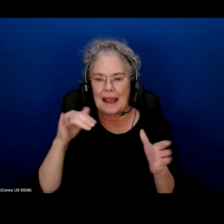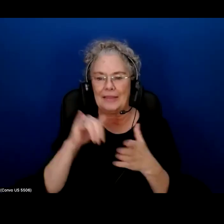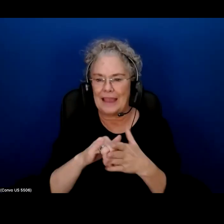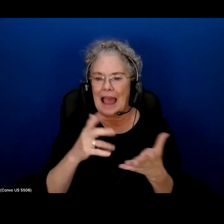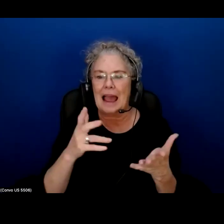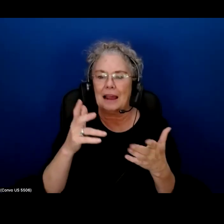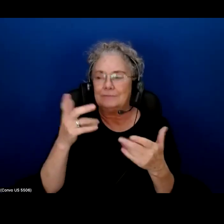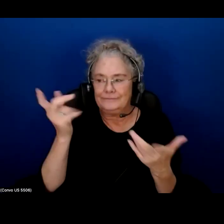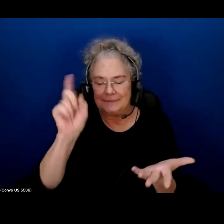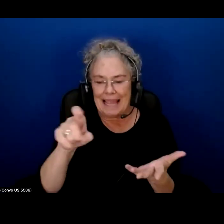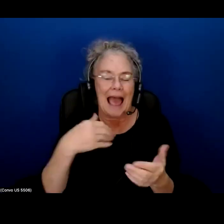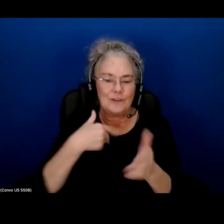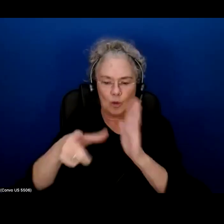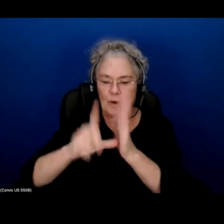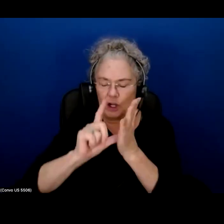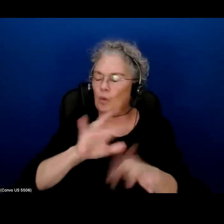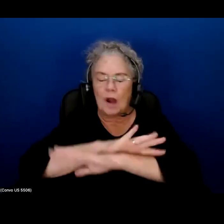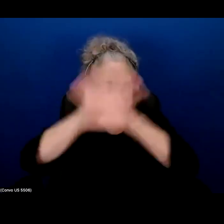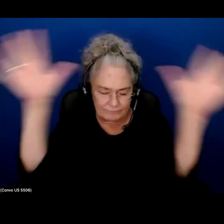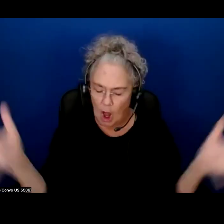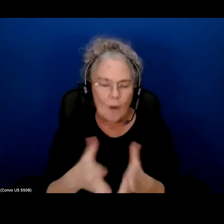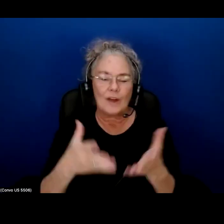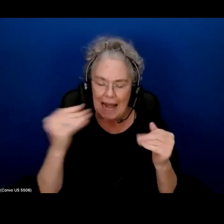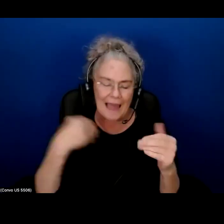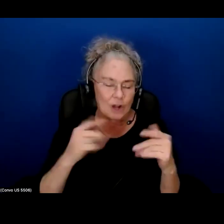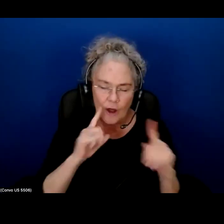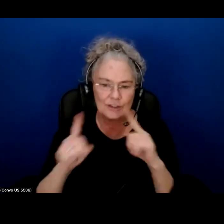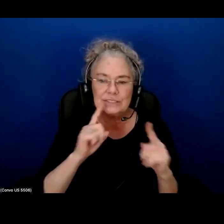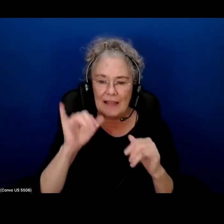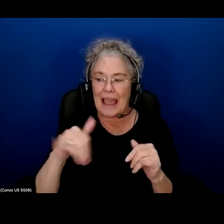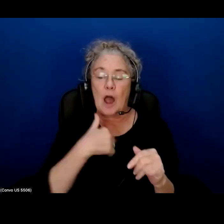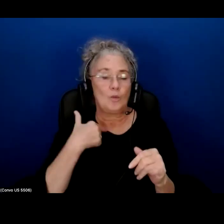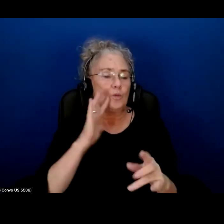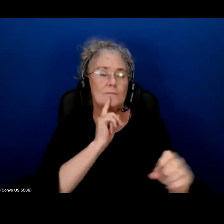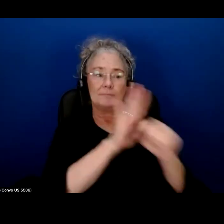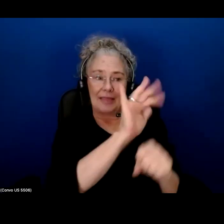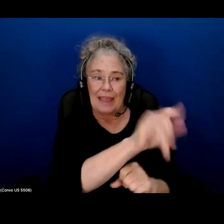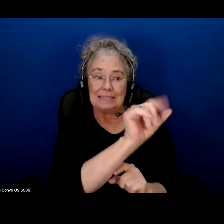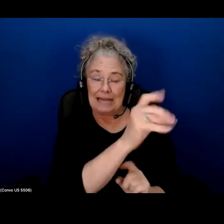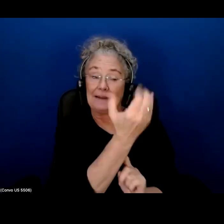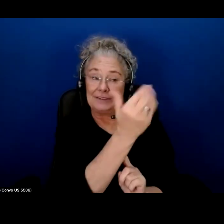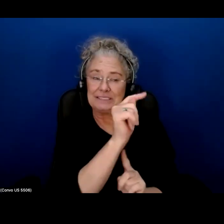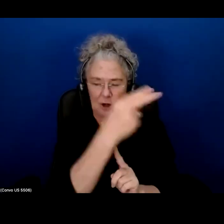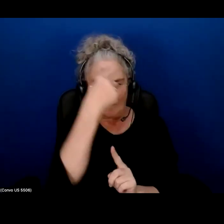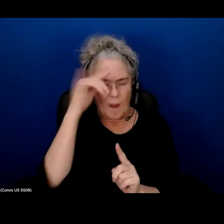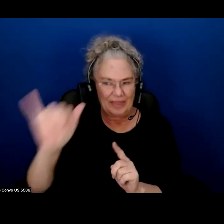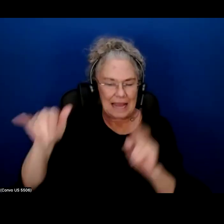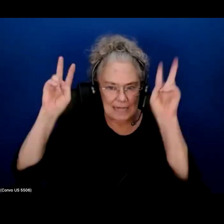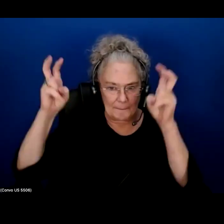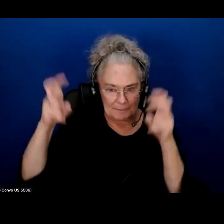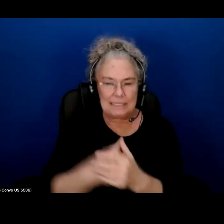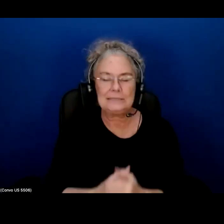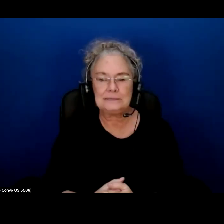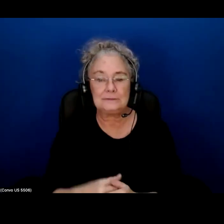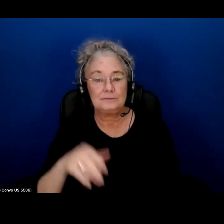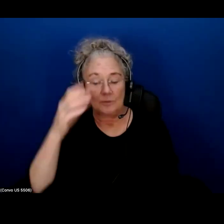warrant conversation and review across the board. So that will be dedicated, that date, December 15th, will be dedicated to those topics. So